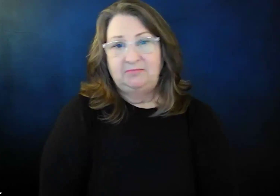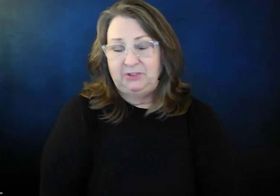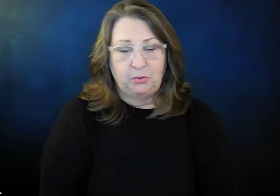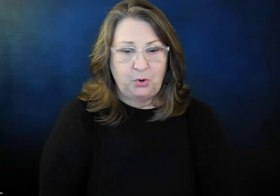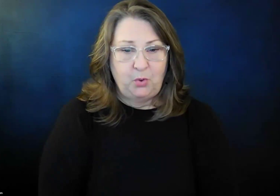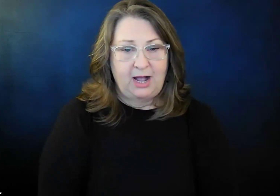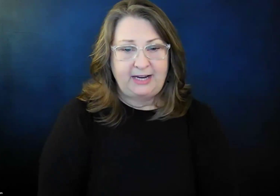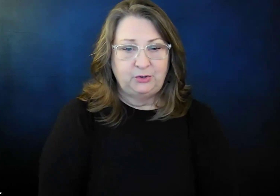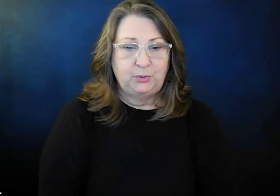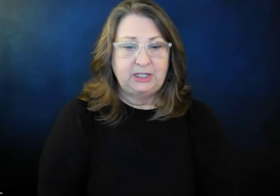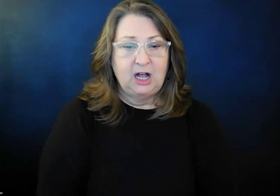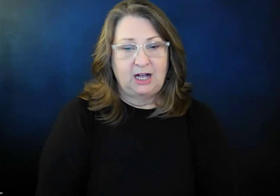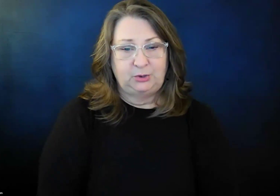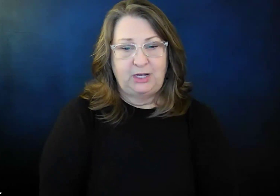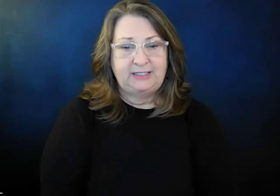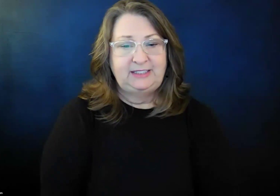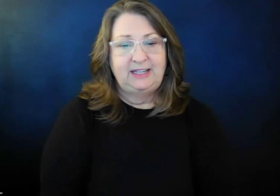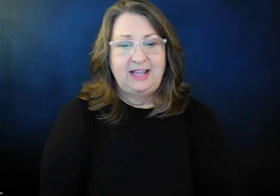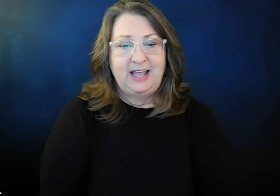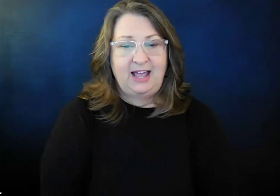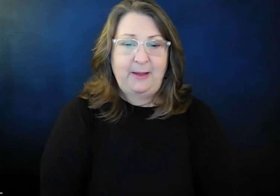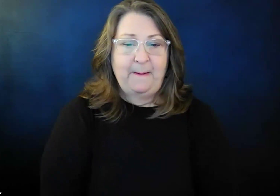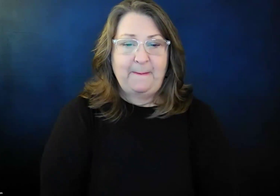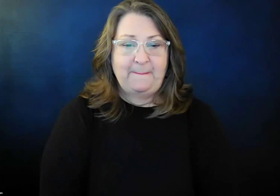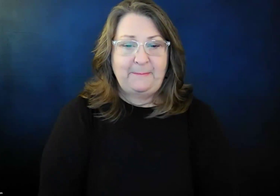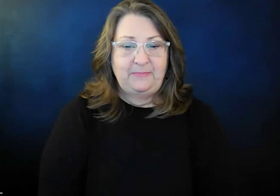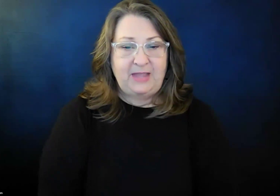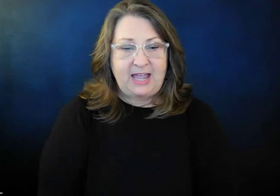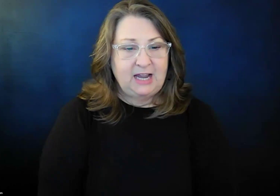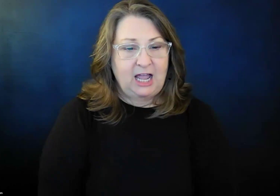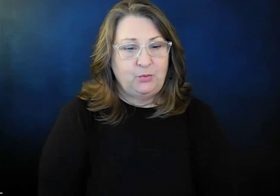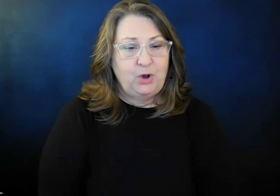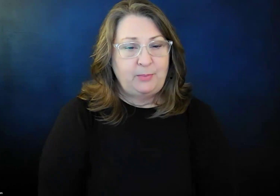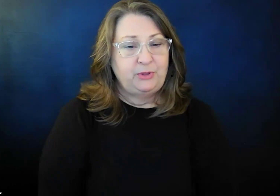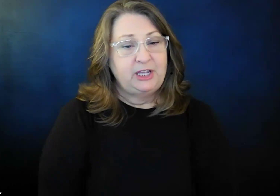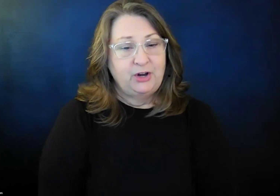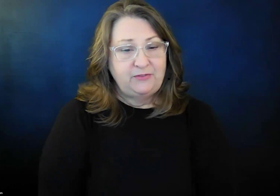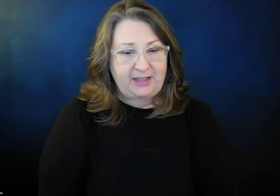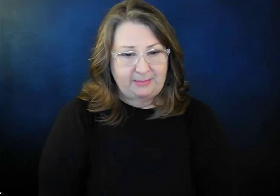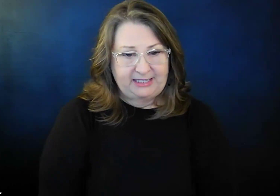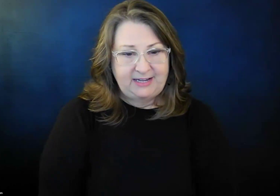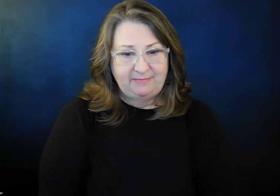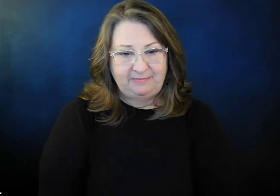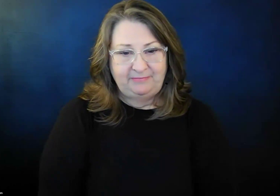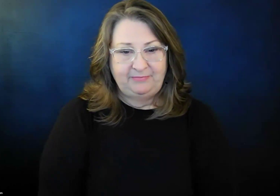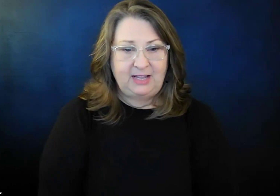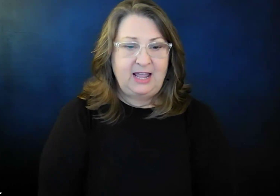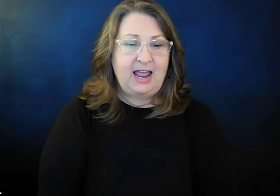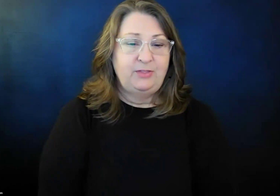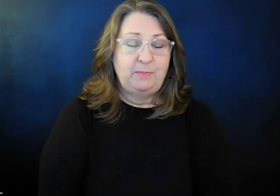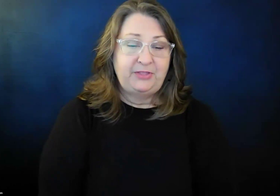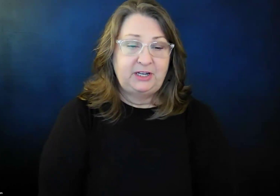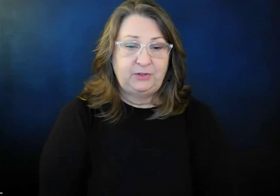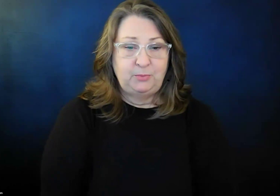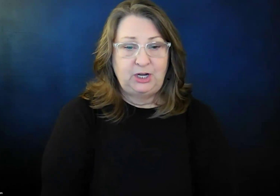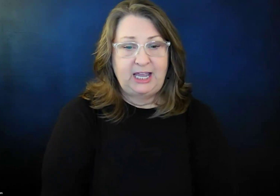deaf. Don't know why, don't know what the cause was. And I grew up with a hearing family,